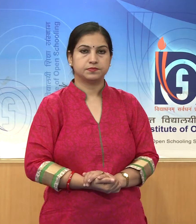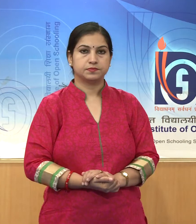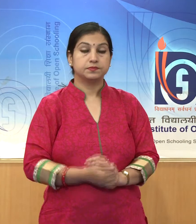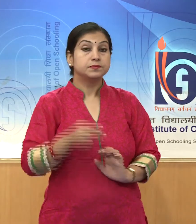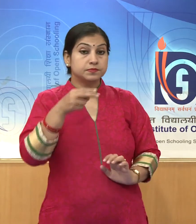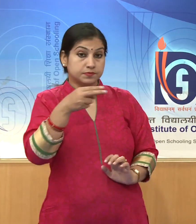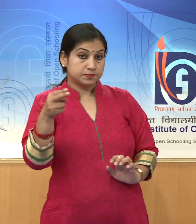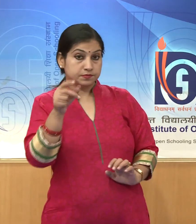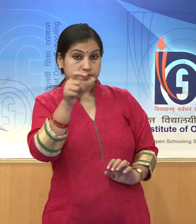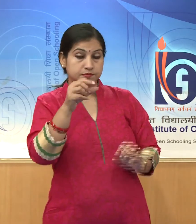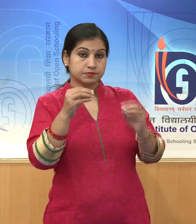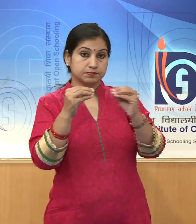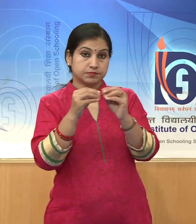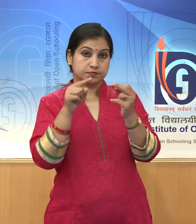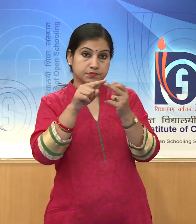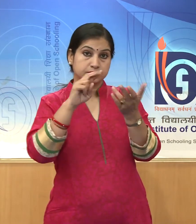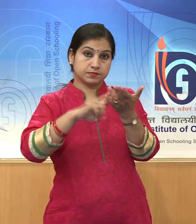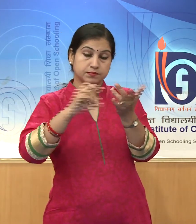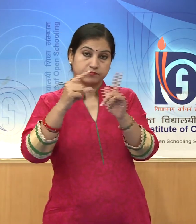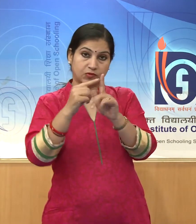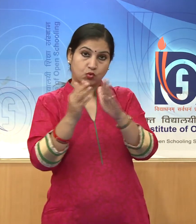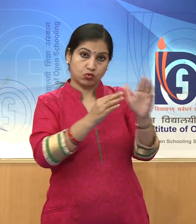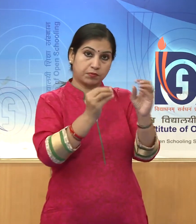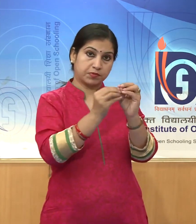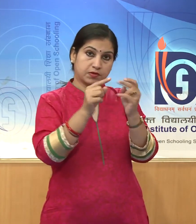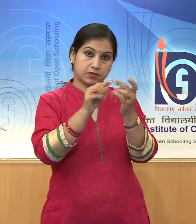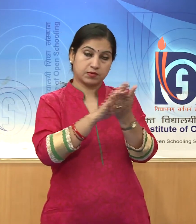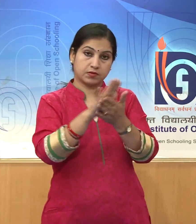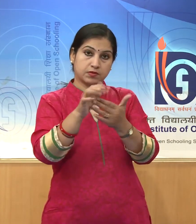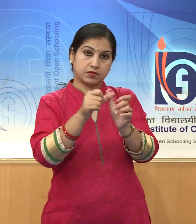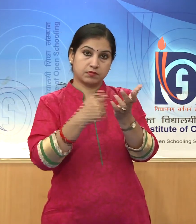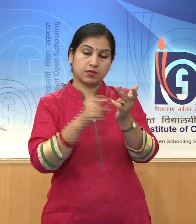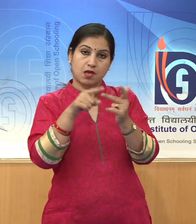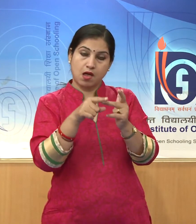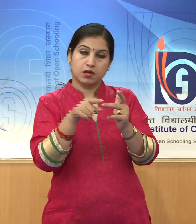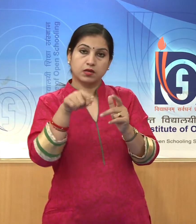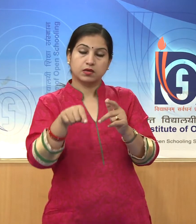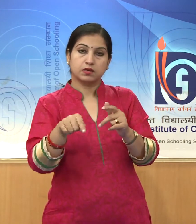Binod Bihari Mukherjee was a student of Nandalal Bose.